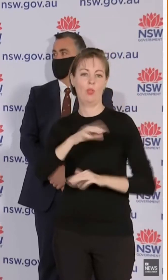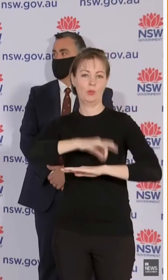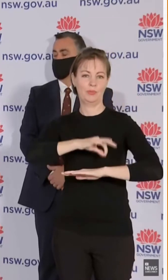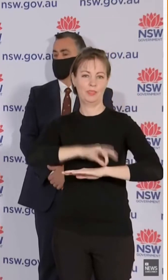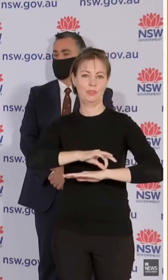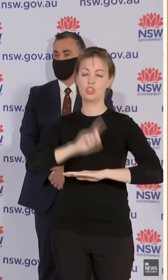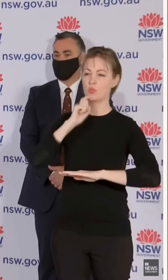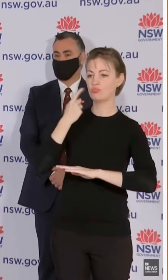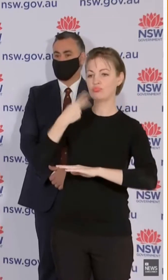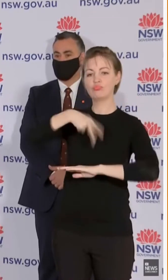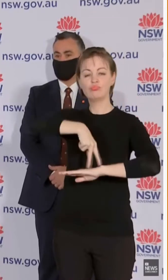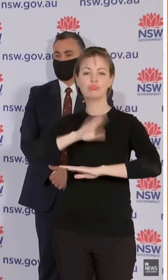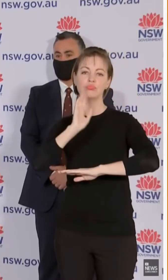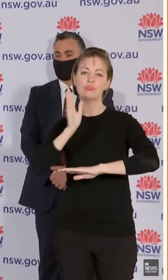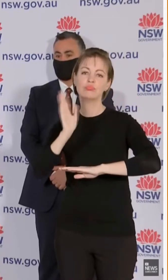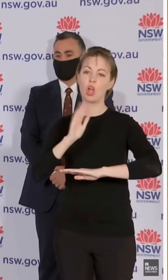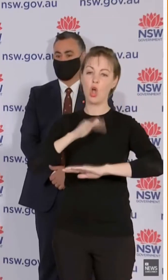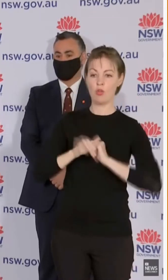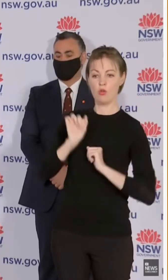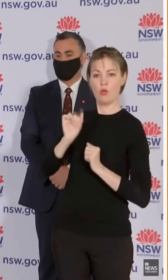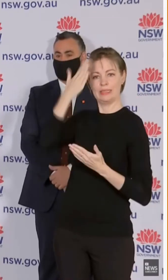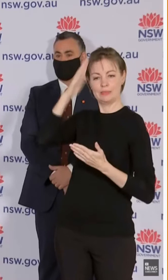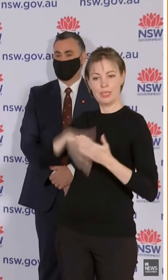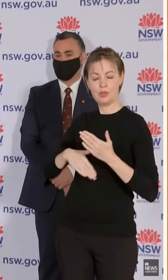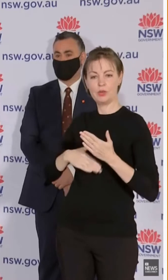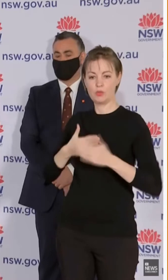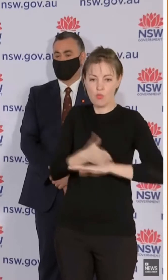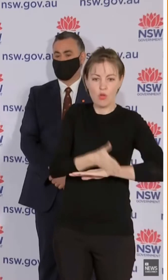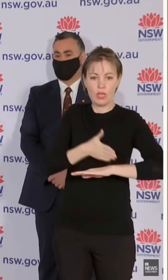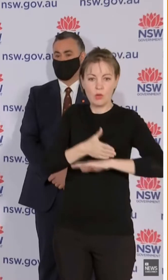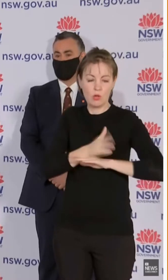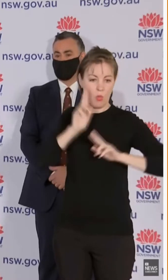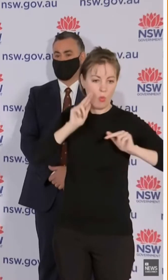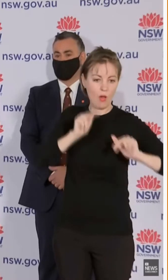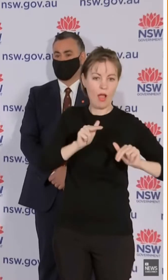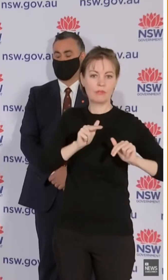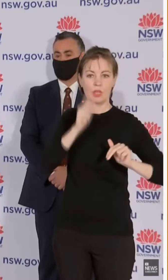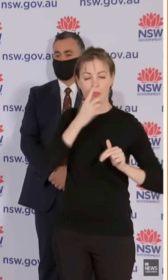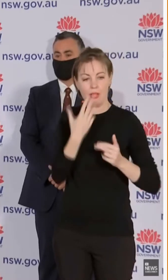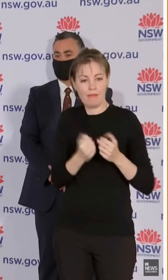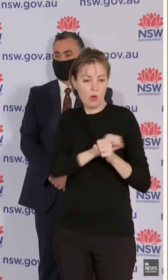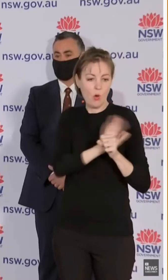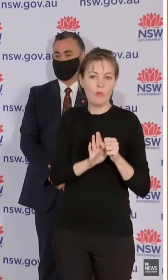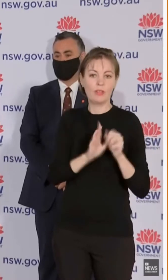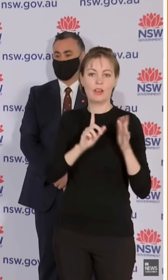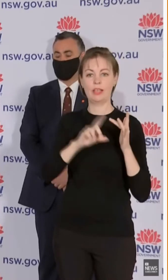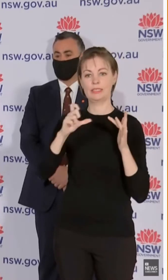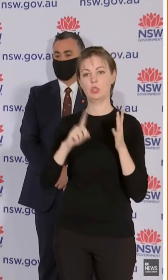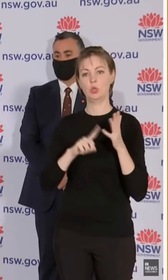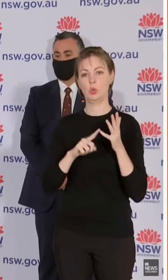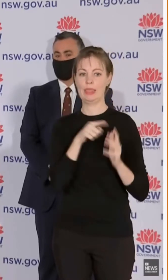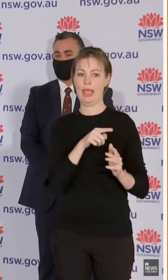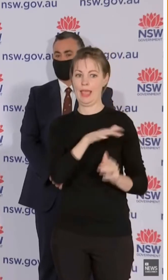speak to us about what it's like being a nurse in intensive care with COVID patients coming in one of our hotspot areas. But I wanted to